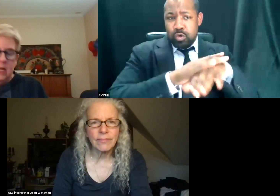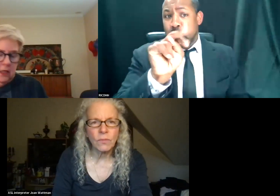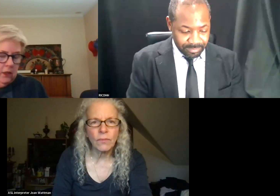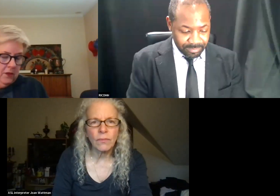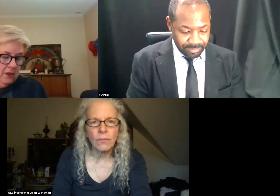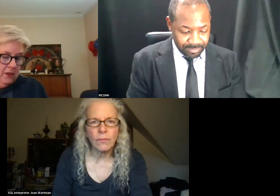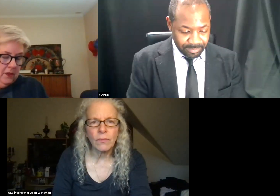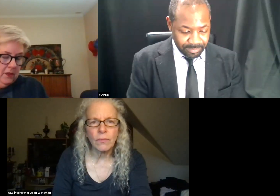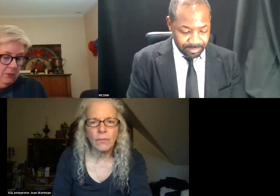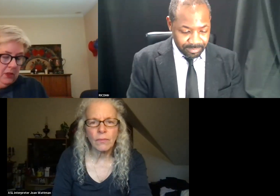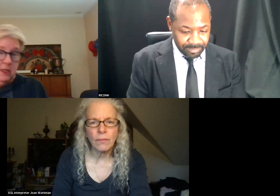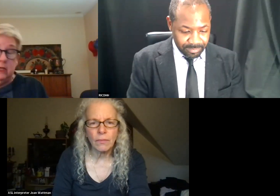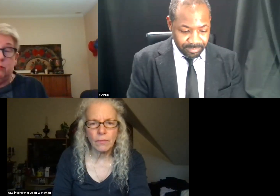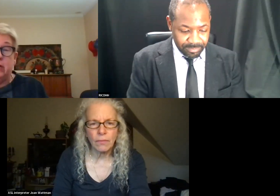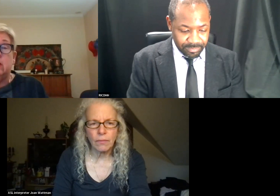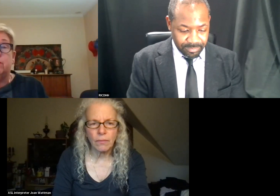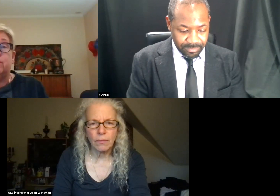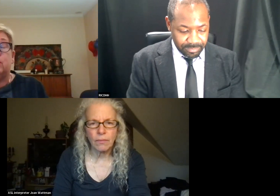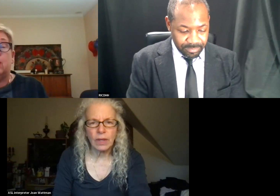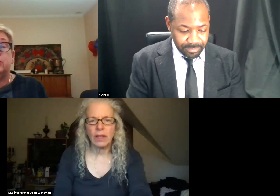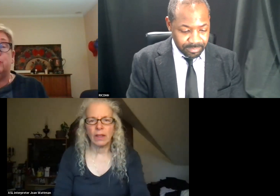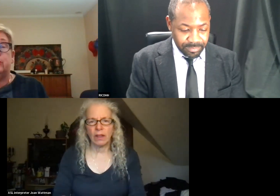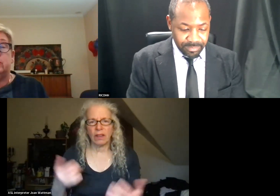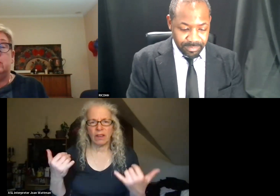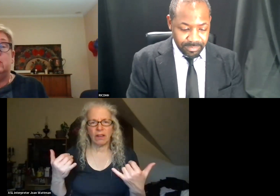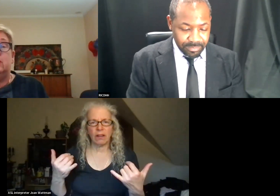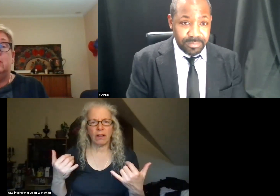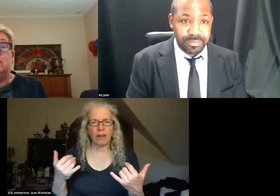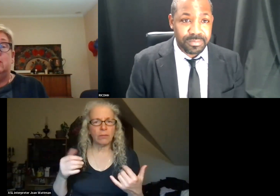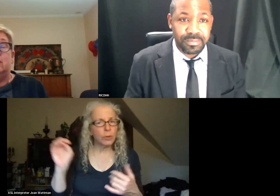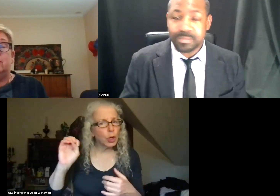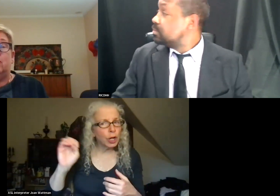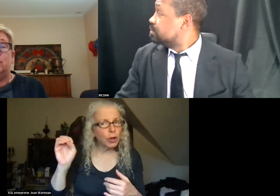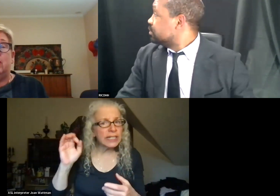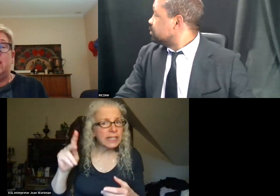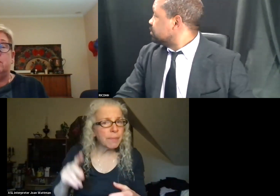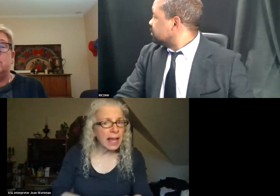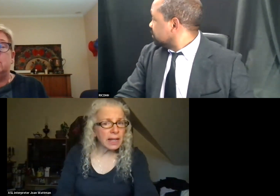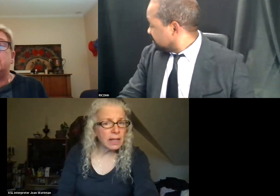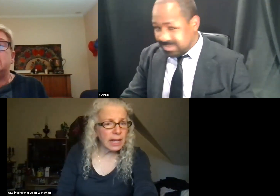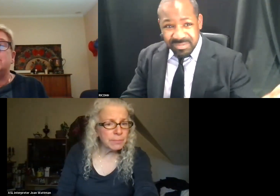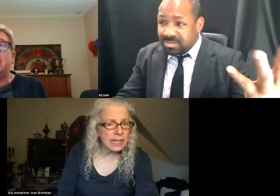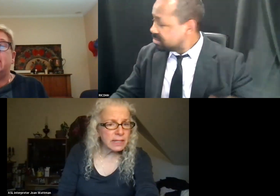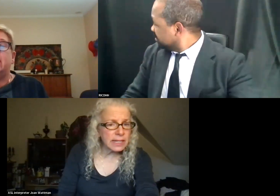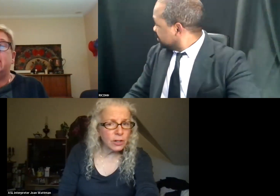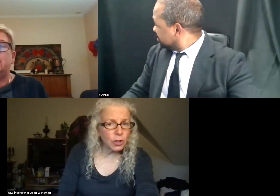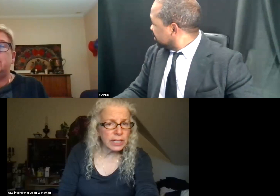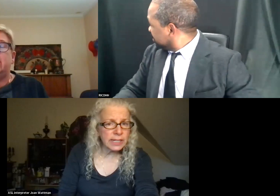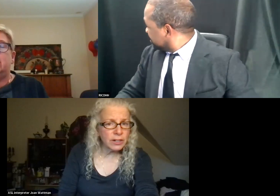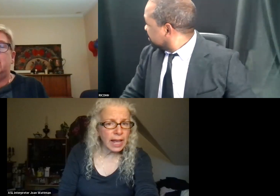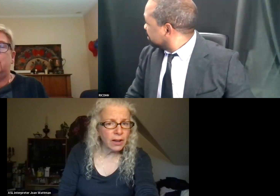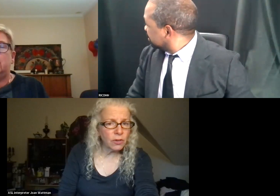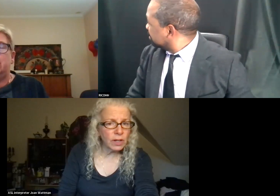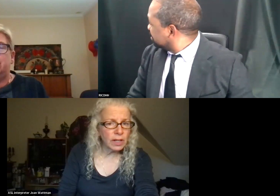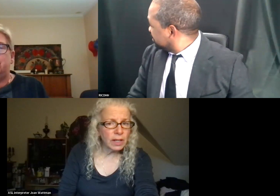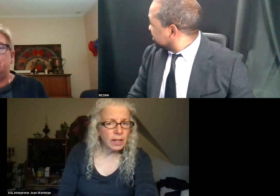Well, we're getting close to the time that we typically take a break for our interpreters. So Ernest, perhaps, oh, he's back. Oh, he's